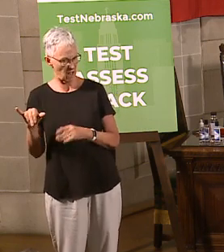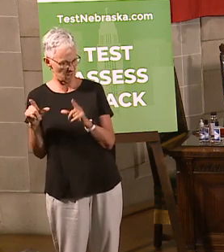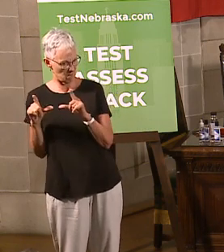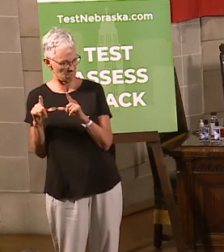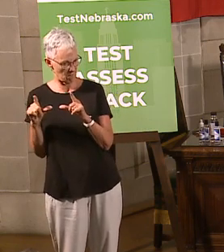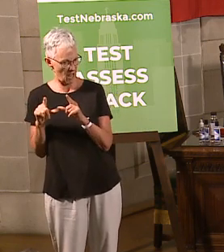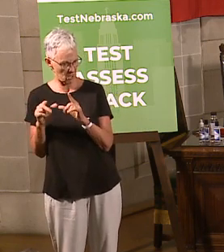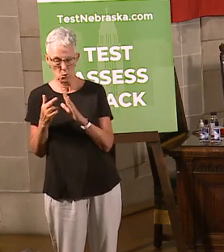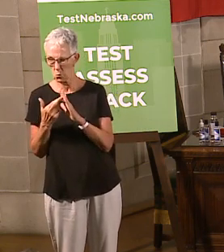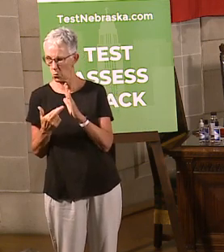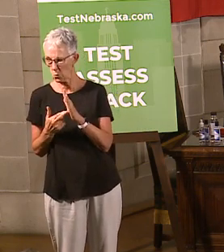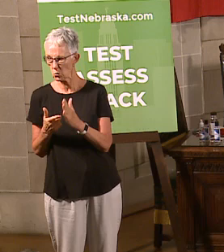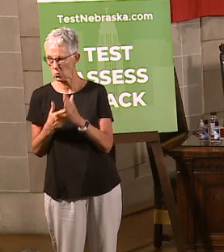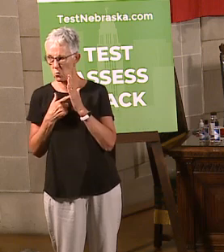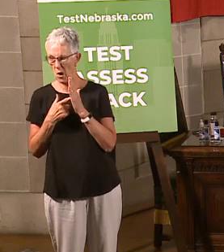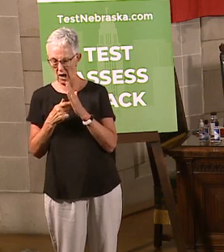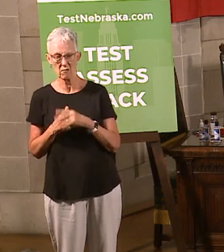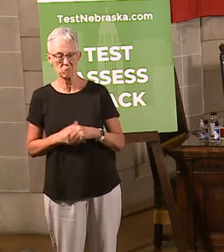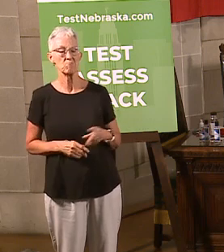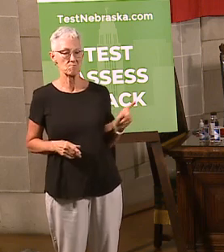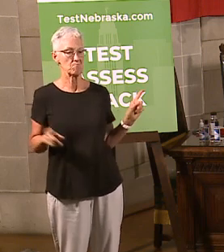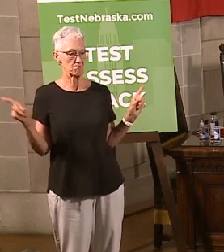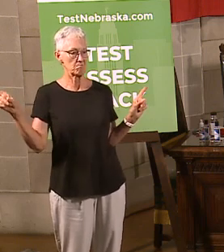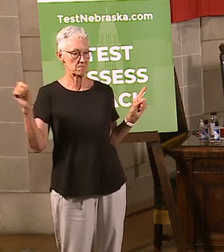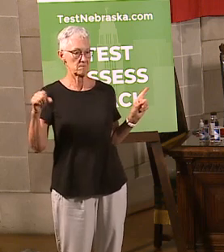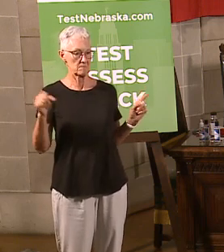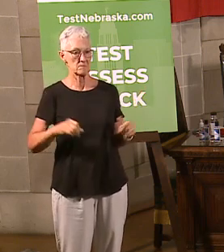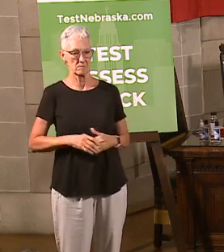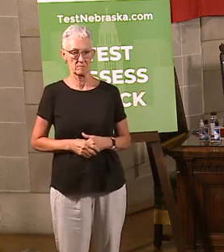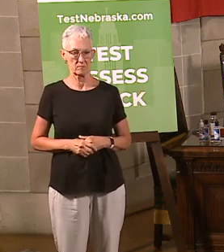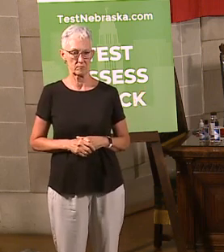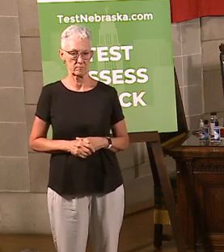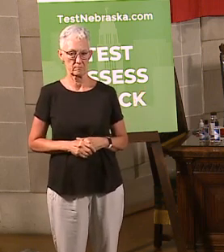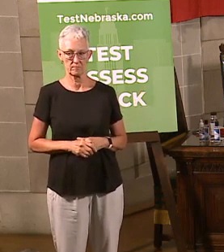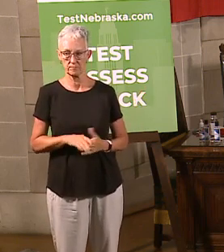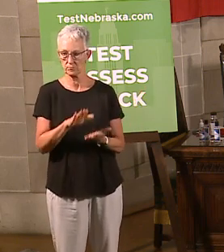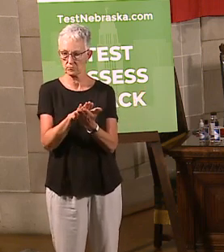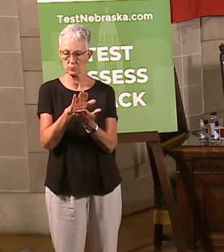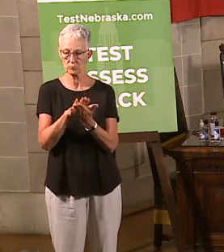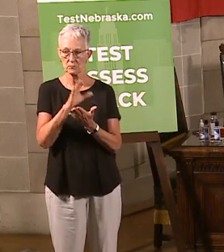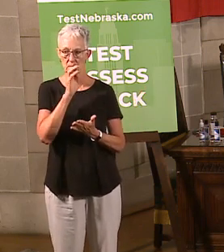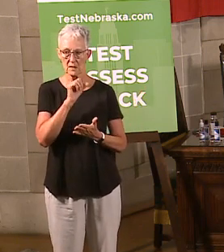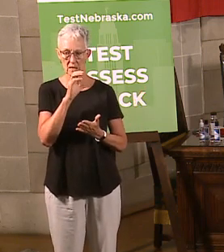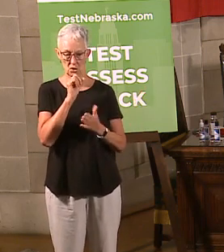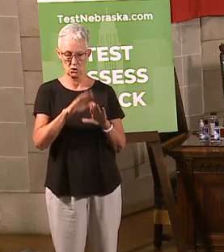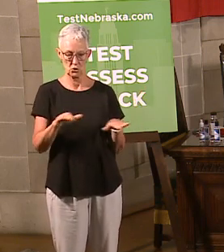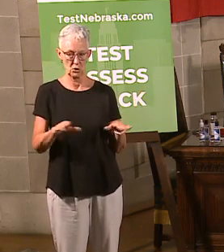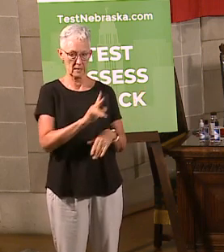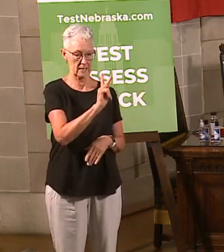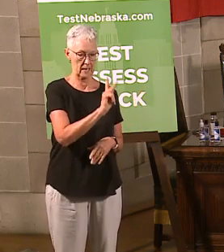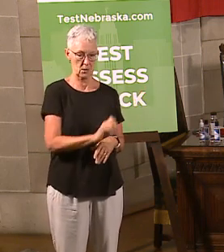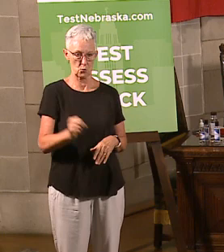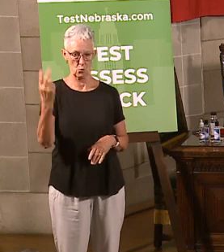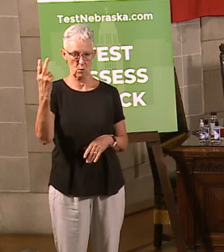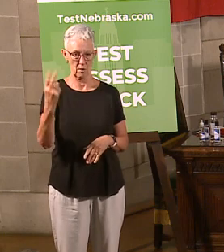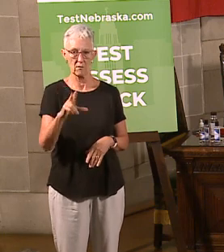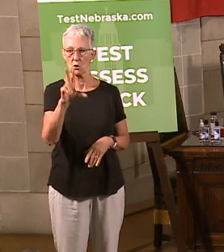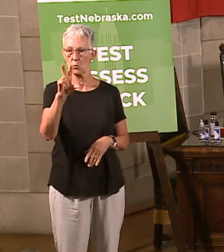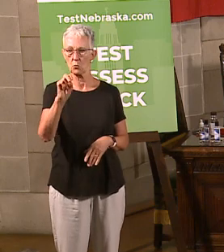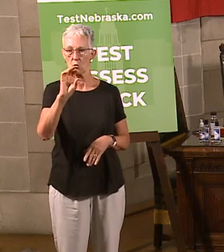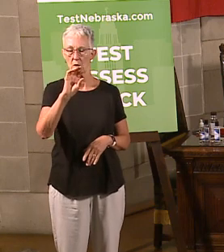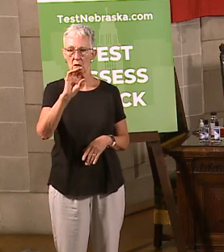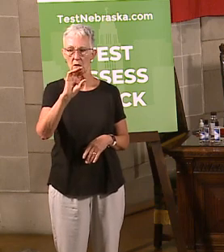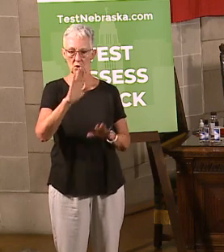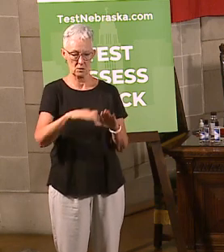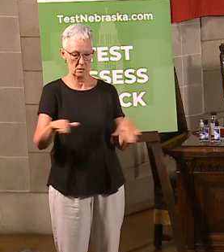right? That is correct. Felicia's nodding her head, yes. And then school-aged children, K through 12, 30 children per space will